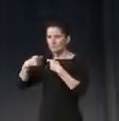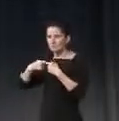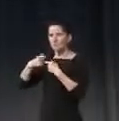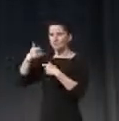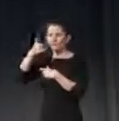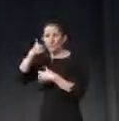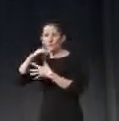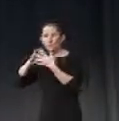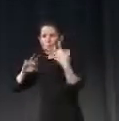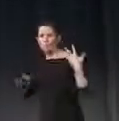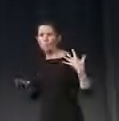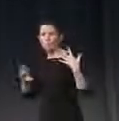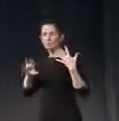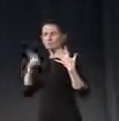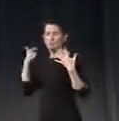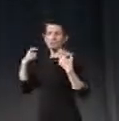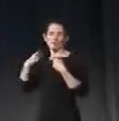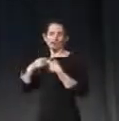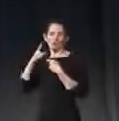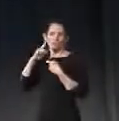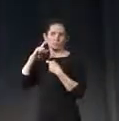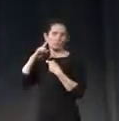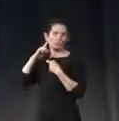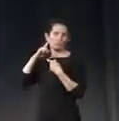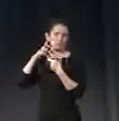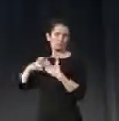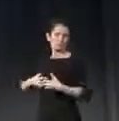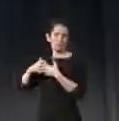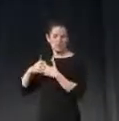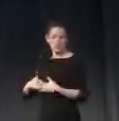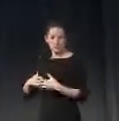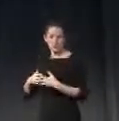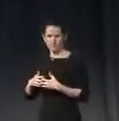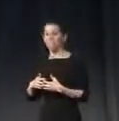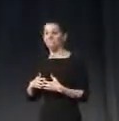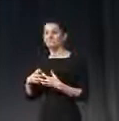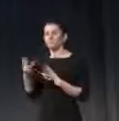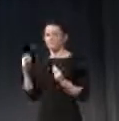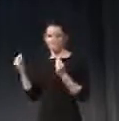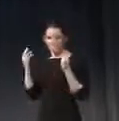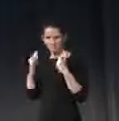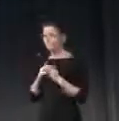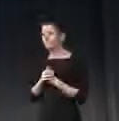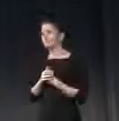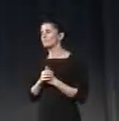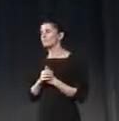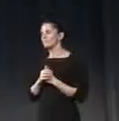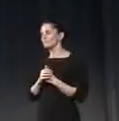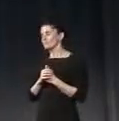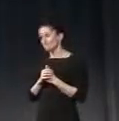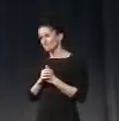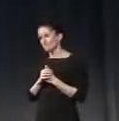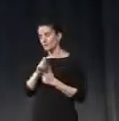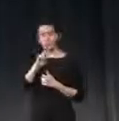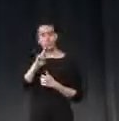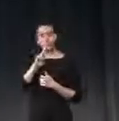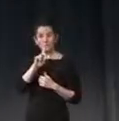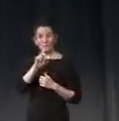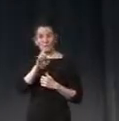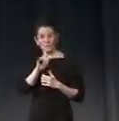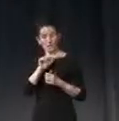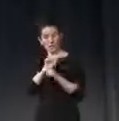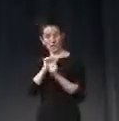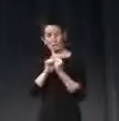devices, and it's part of the story I'm going to tell. In the absence of auditory feedback, Dudley worked with visual, tactile, and